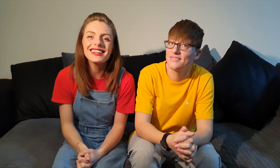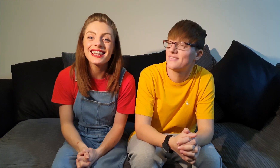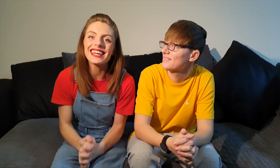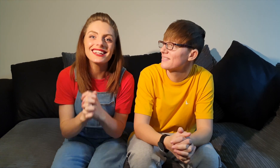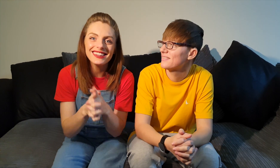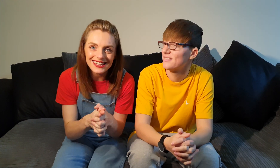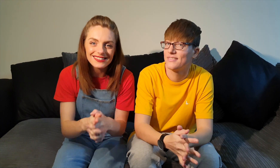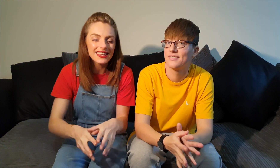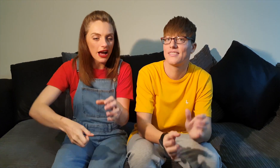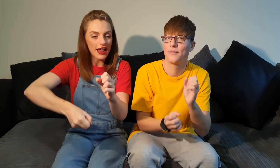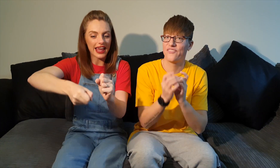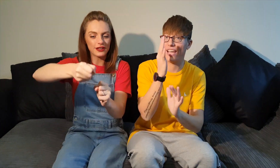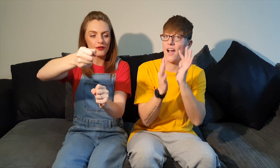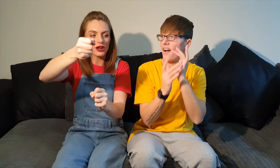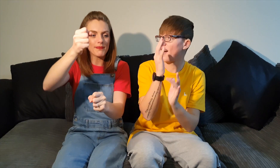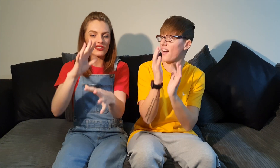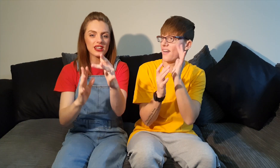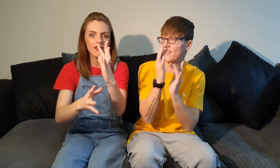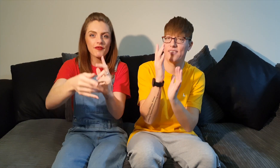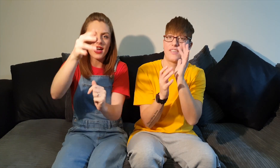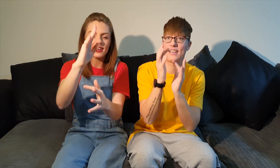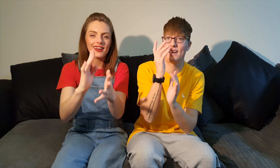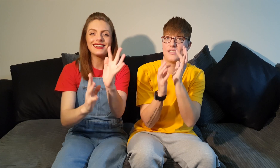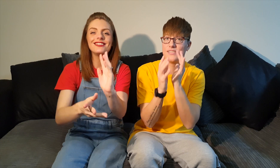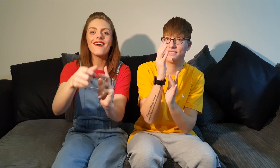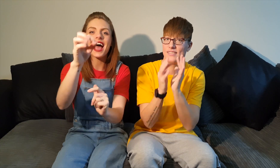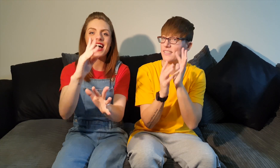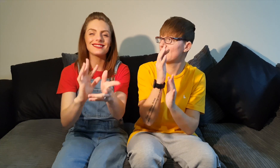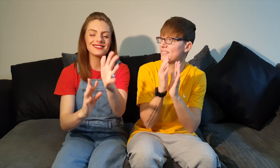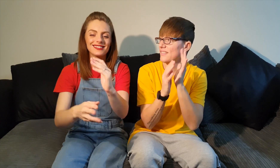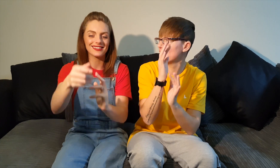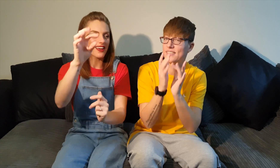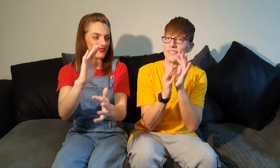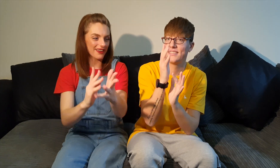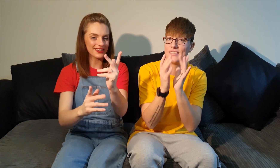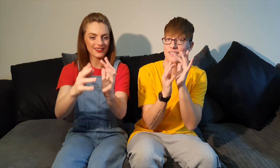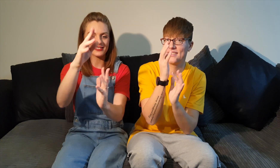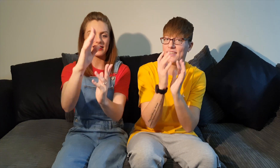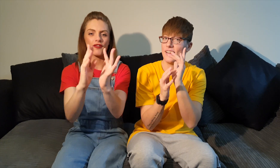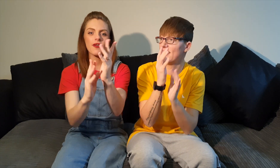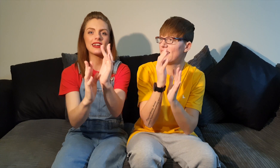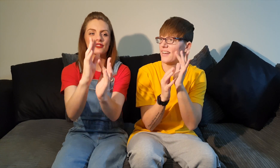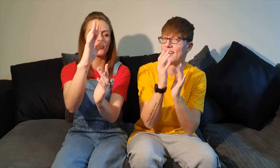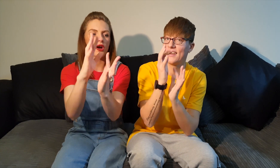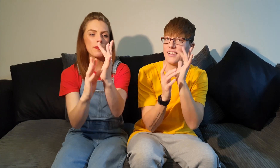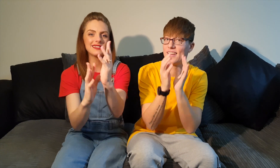like this. Like you've got an imaginary fire in your hands. Very good, and your fire's going up and